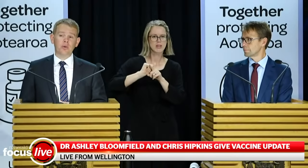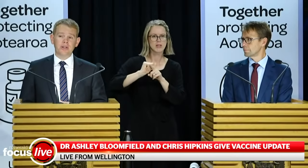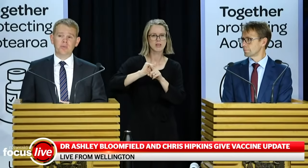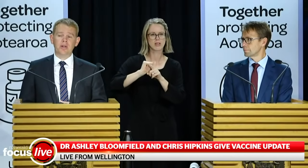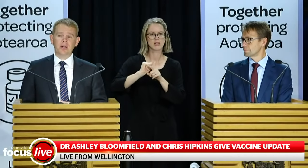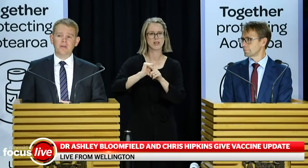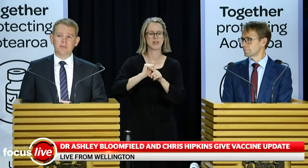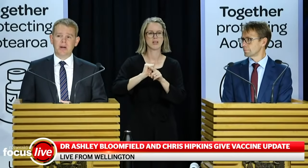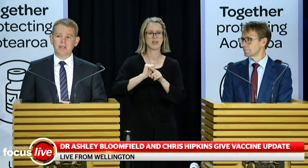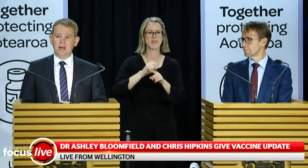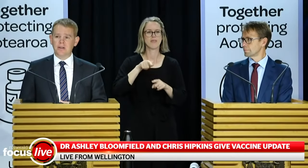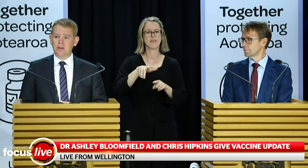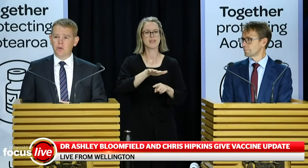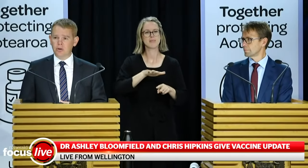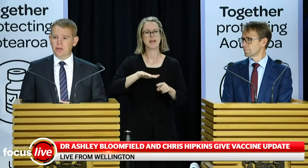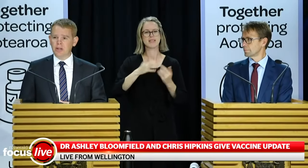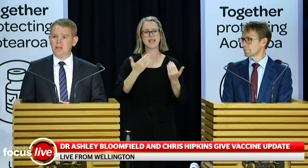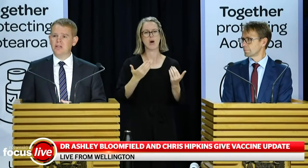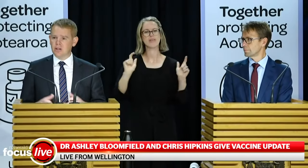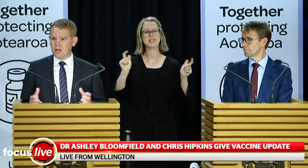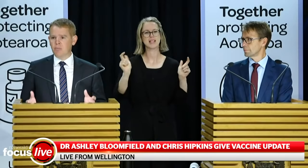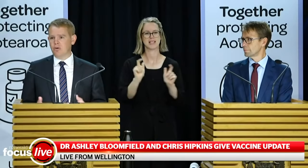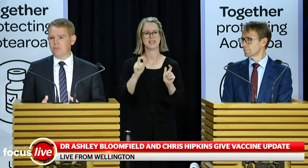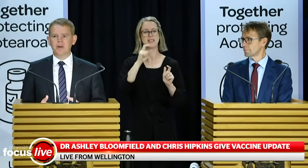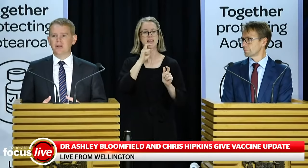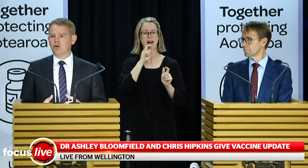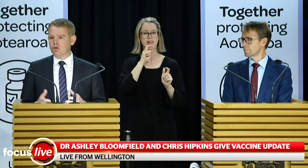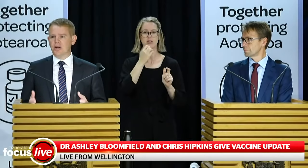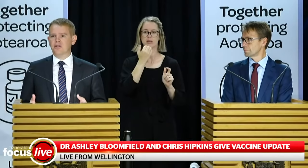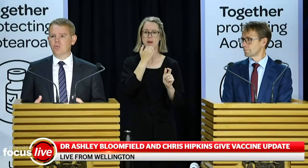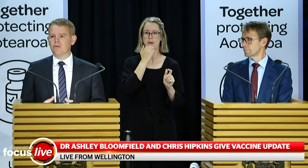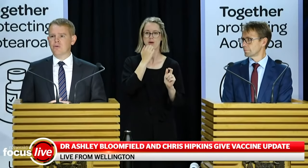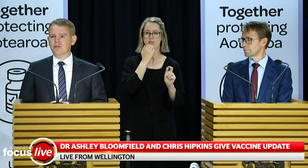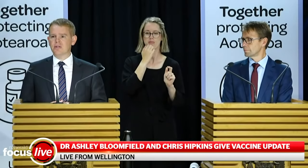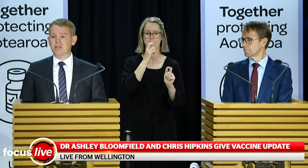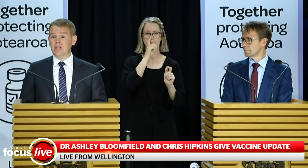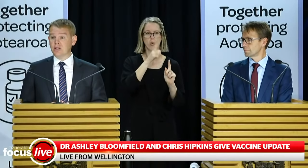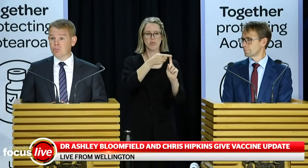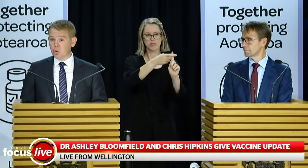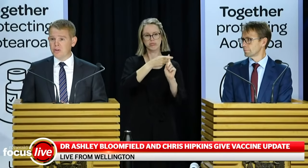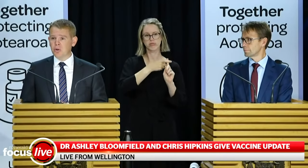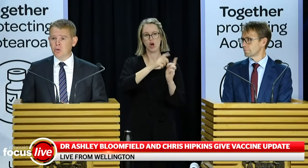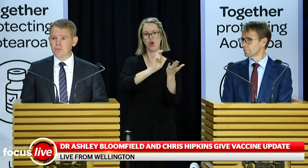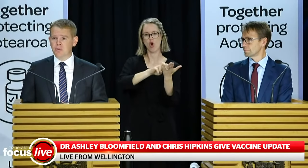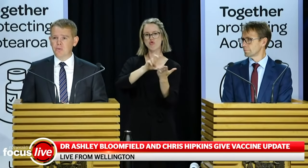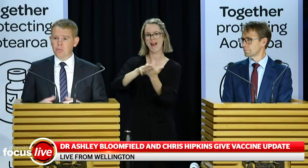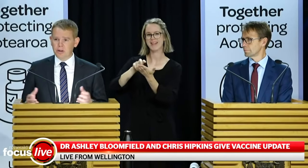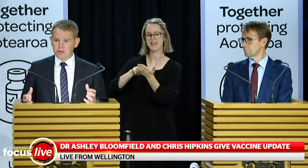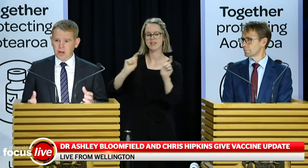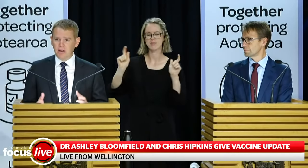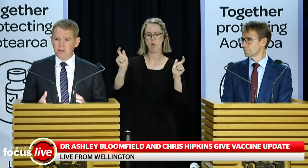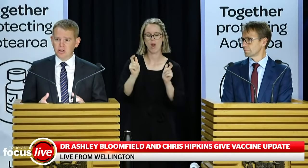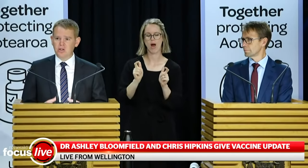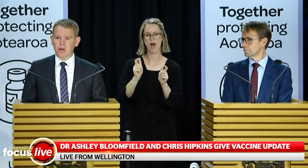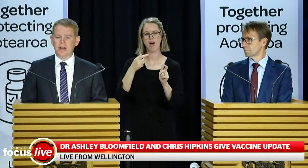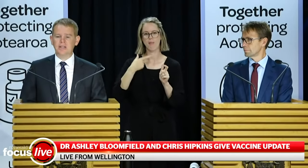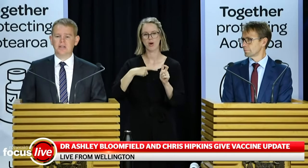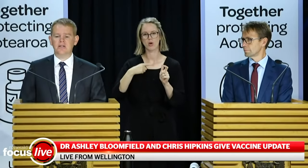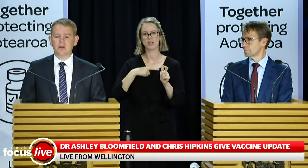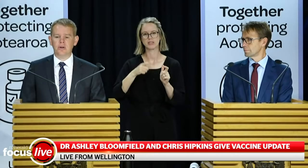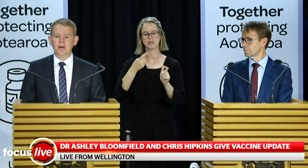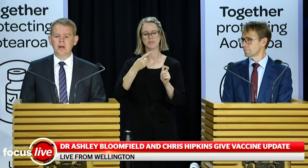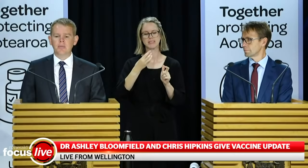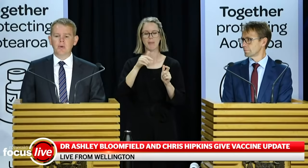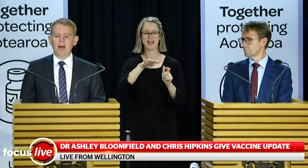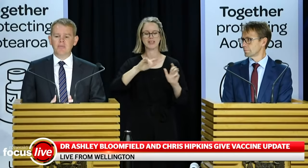fewer employers working in the space now than there were in the beginning, so the number of contracted workforces is now smaller than it was before because we have consolidated